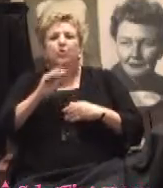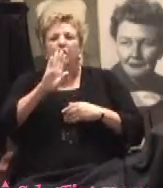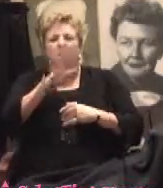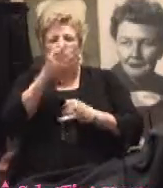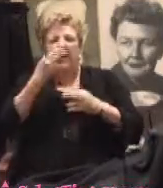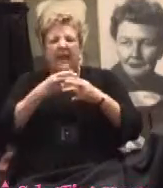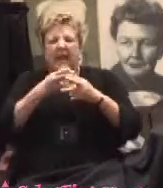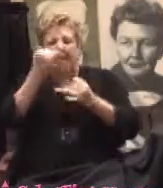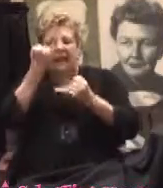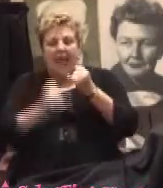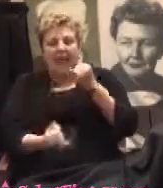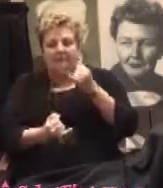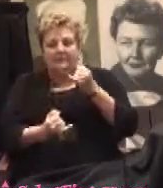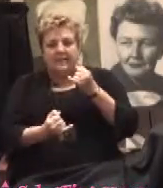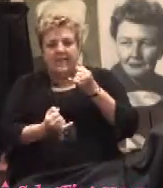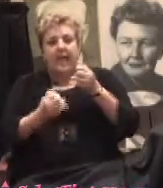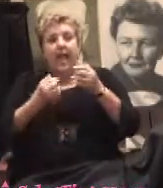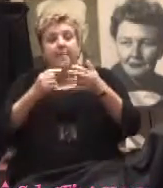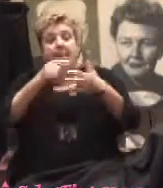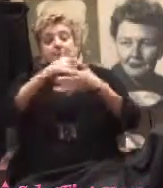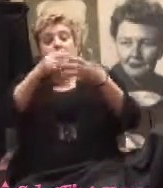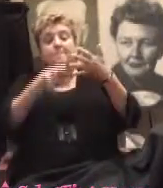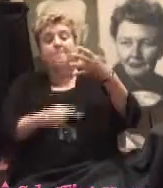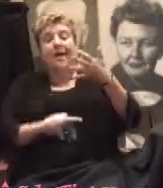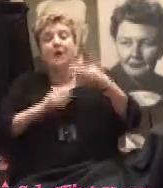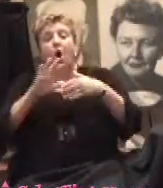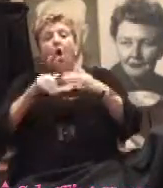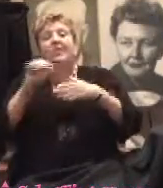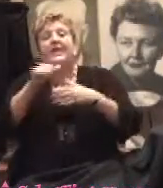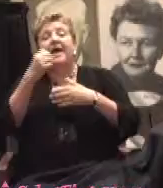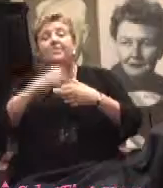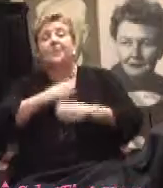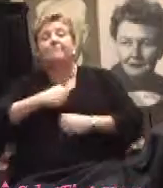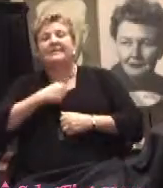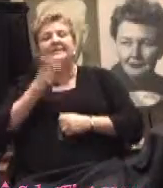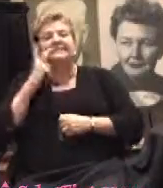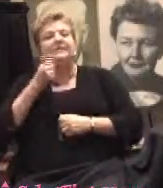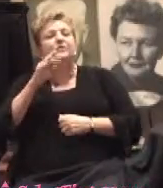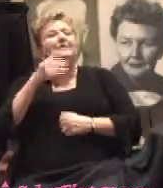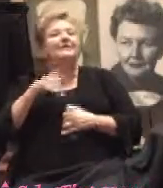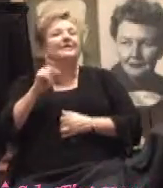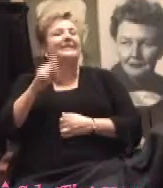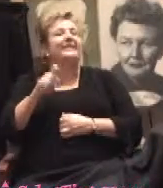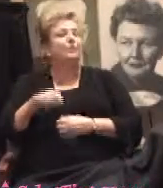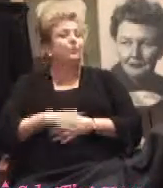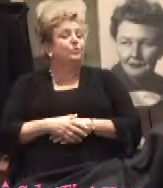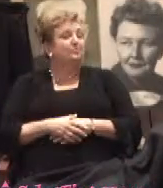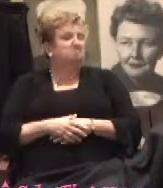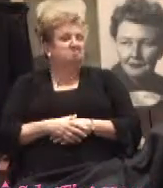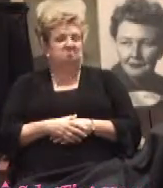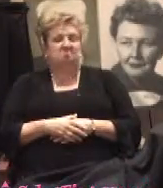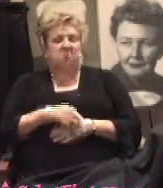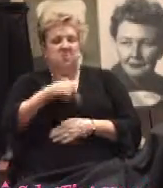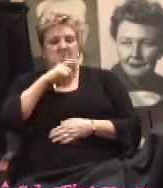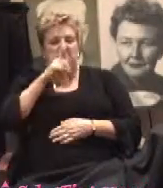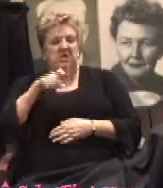make all those other amends, and see if it's still necessary to make amends to yourself. My experience is it won't be. They're all amends to